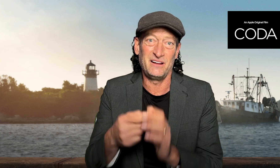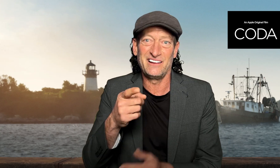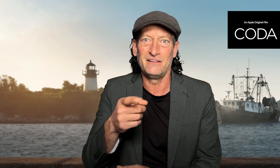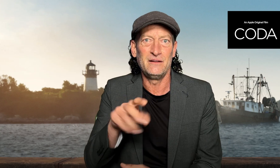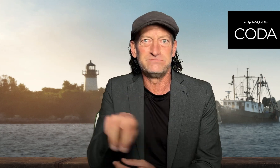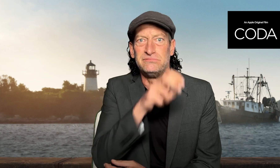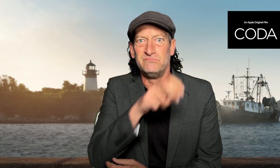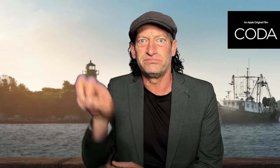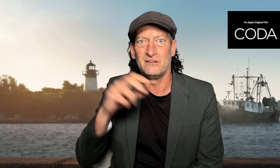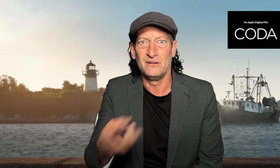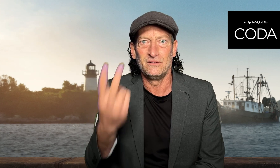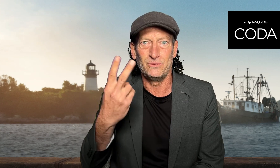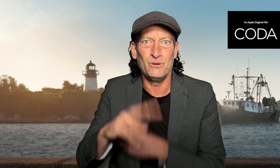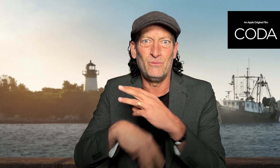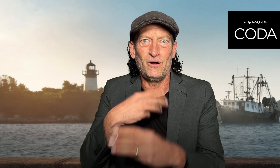into one.